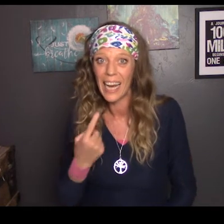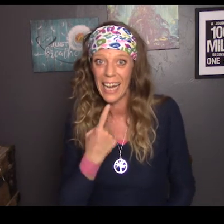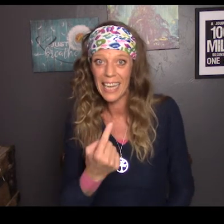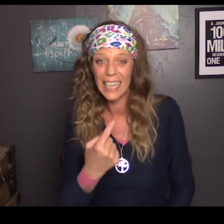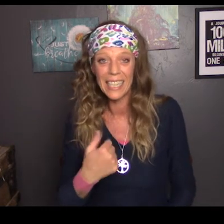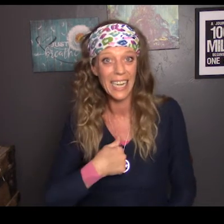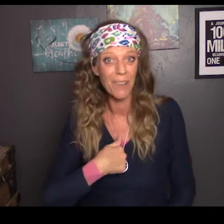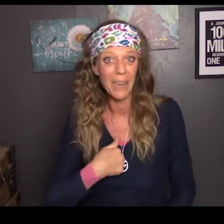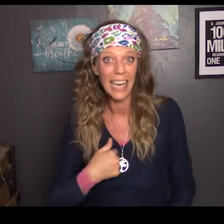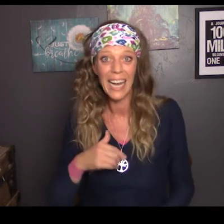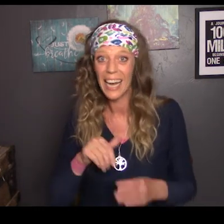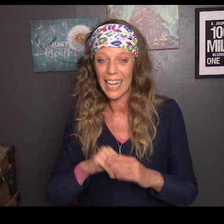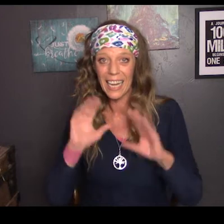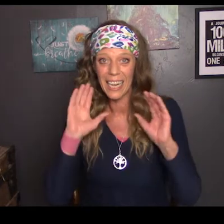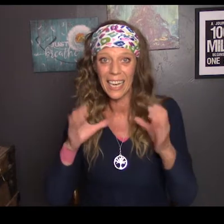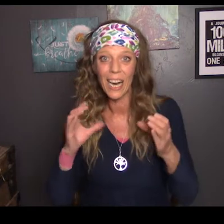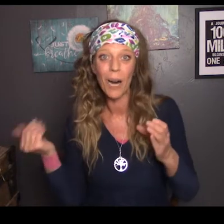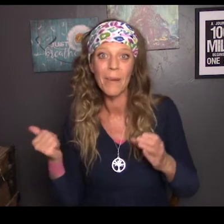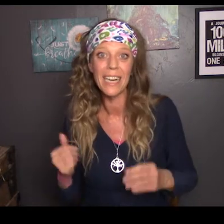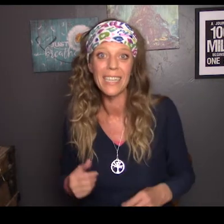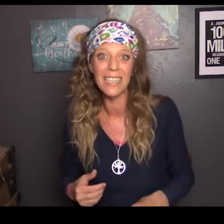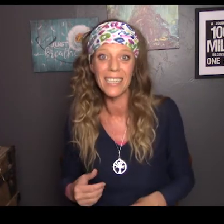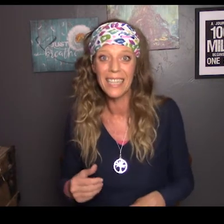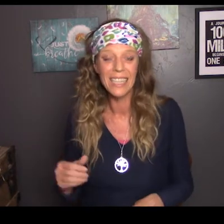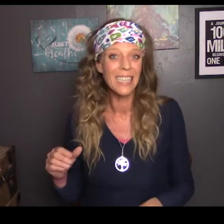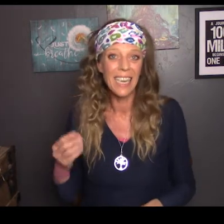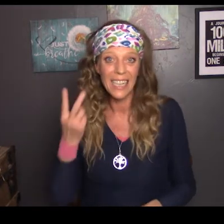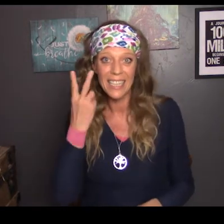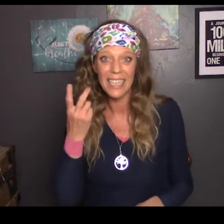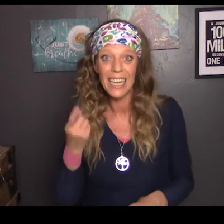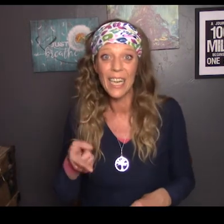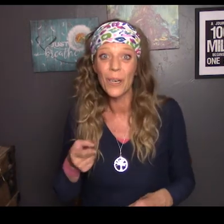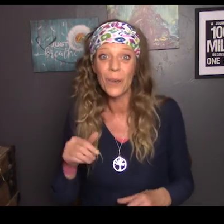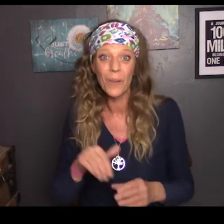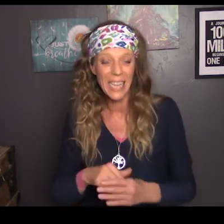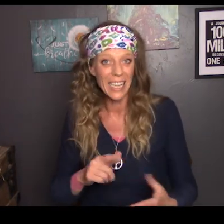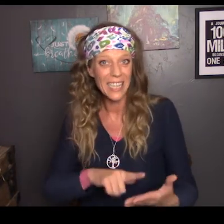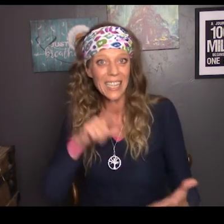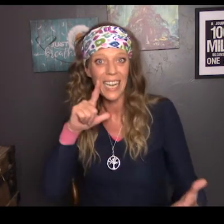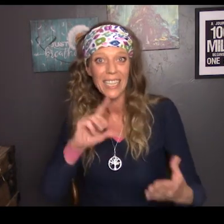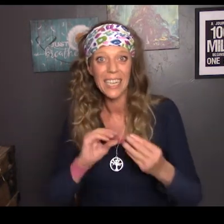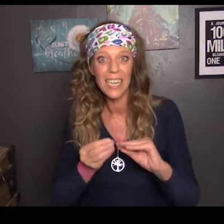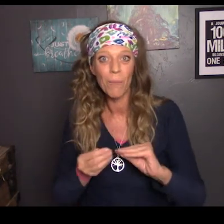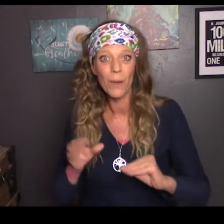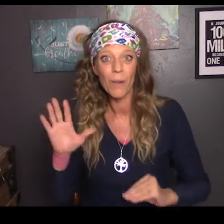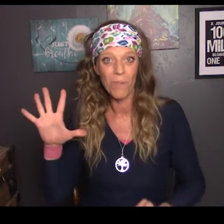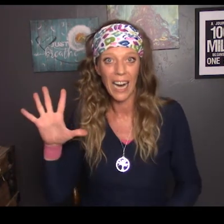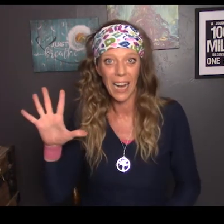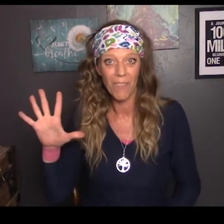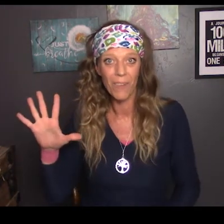Okay, tell me in comments. See you in lesson number 5.